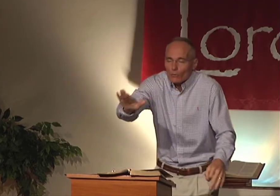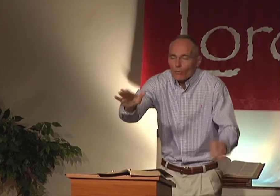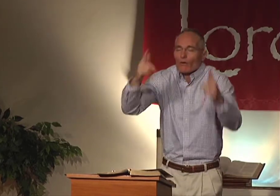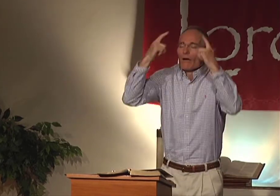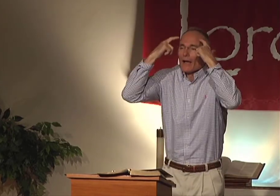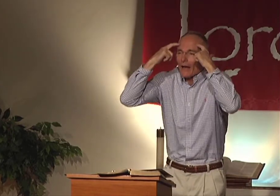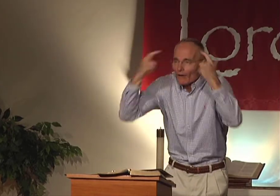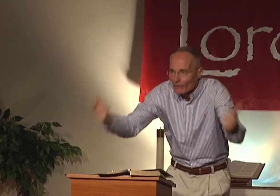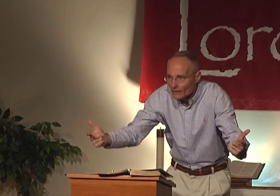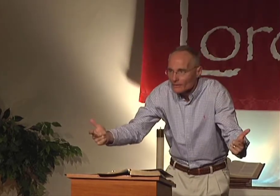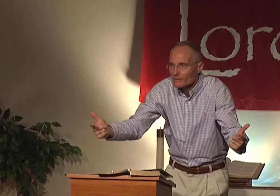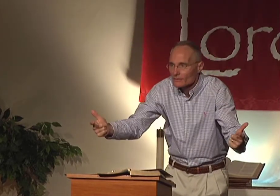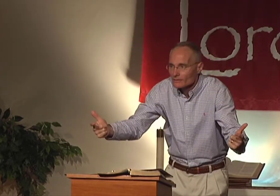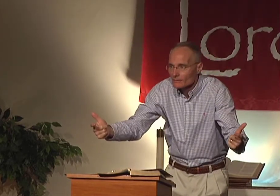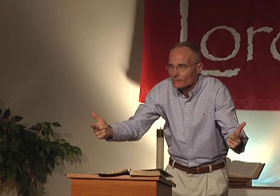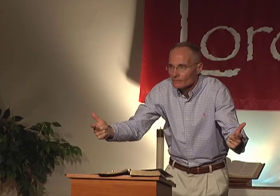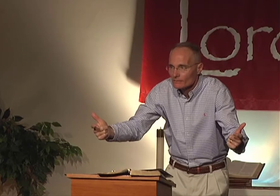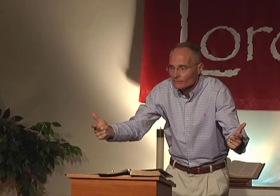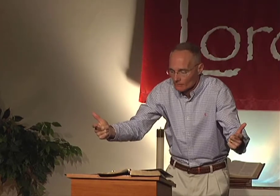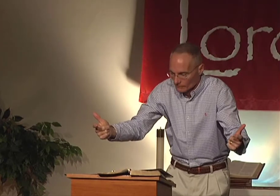and because of your arrogance.